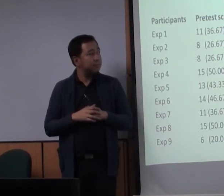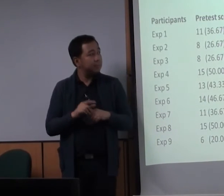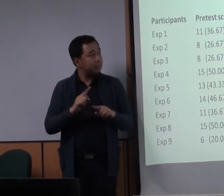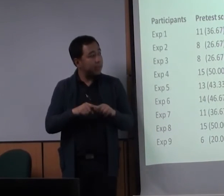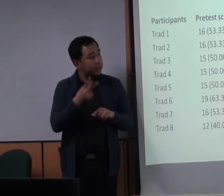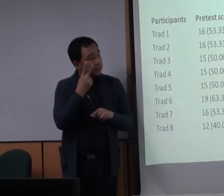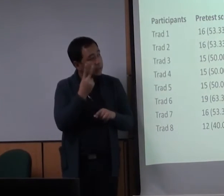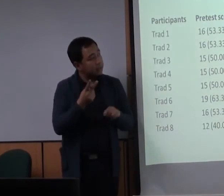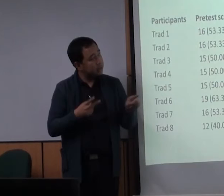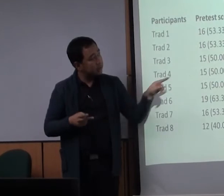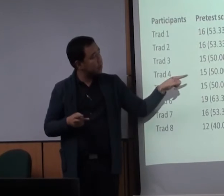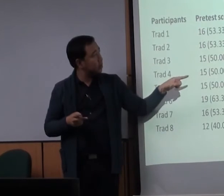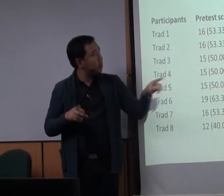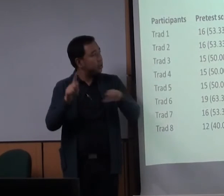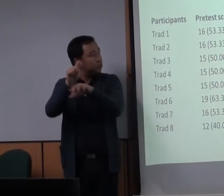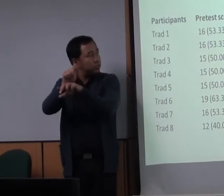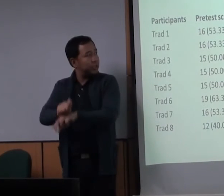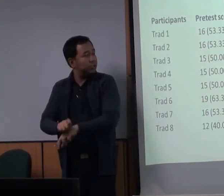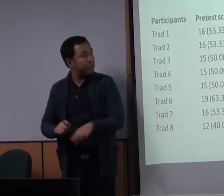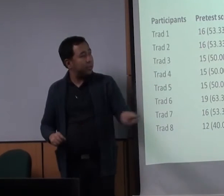While on the traditional,